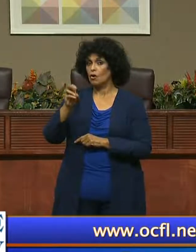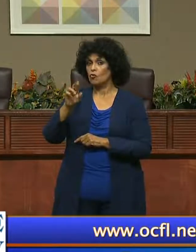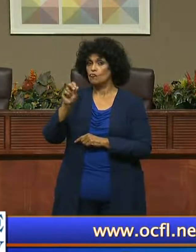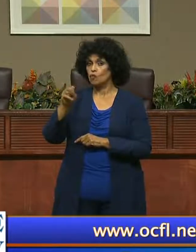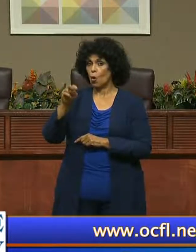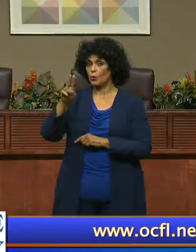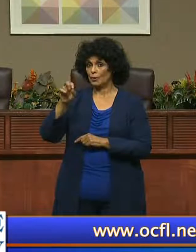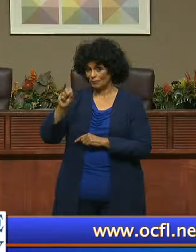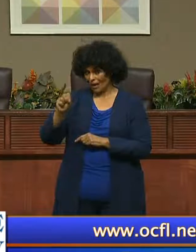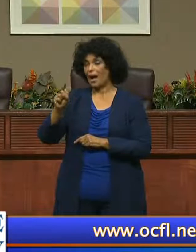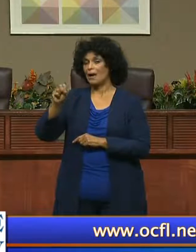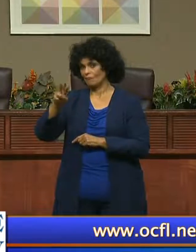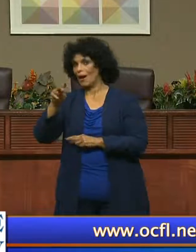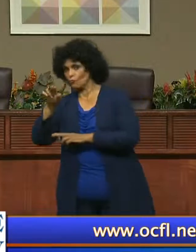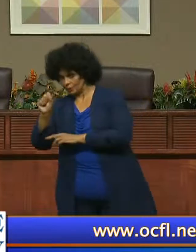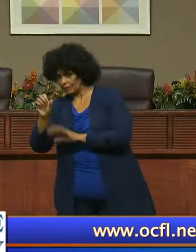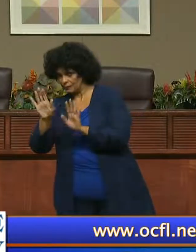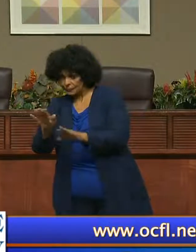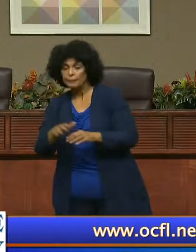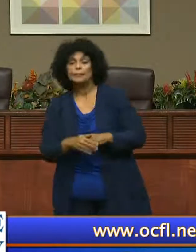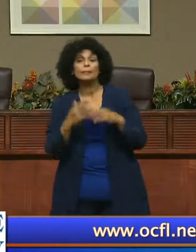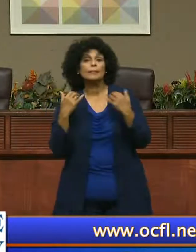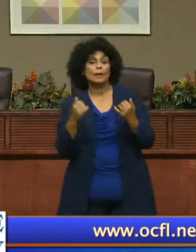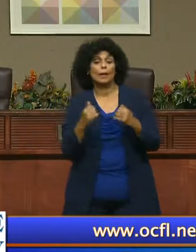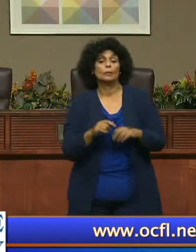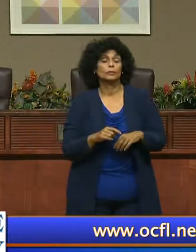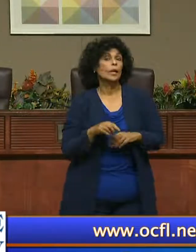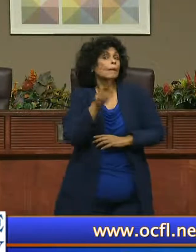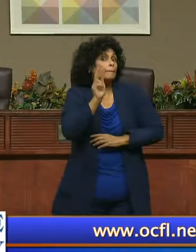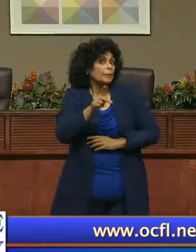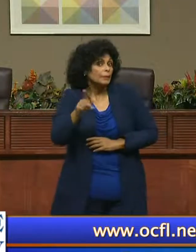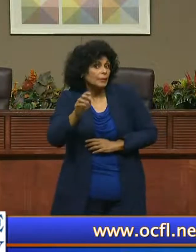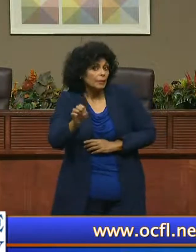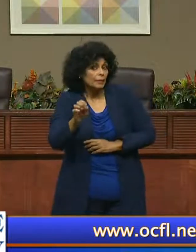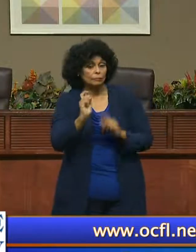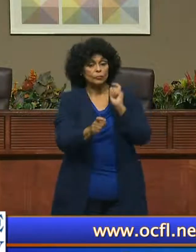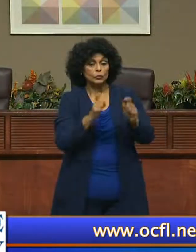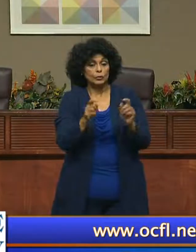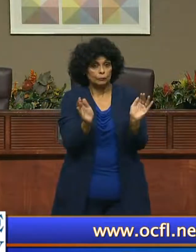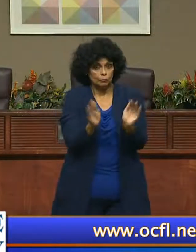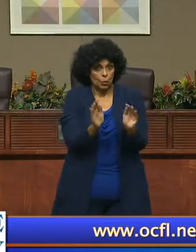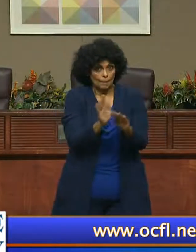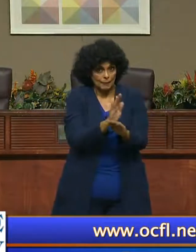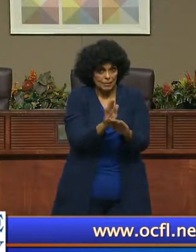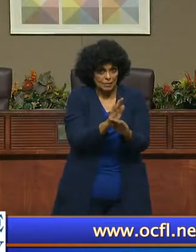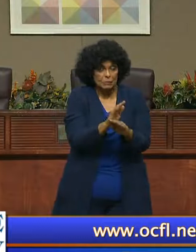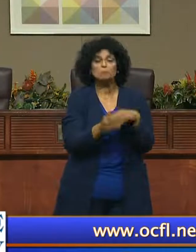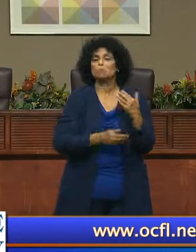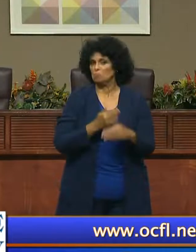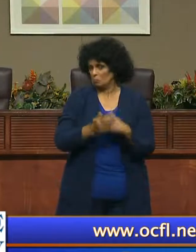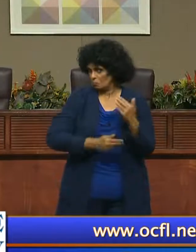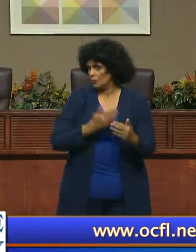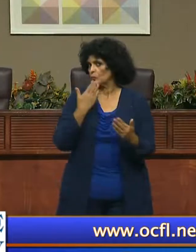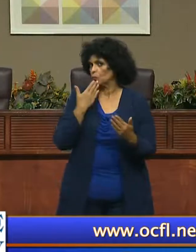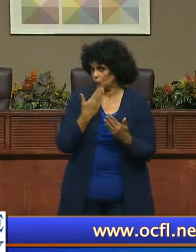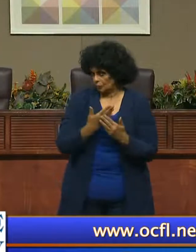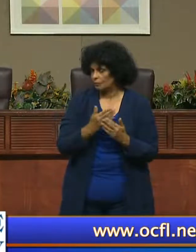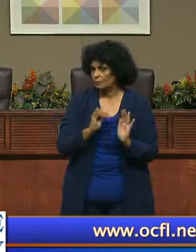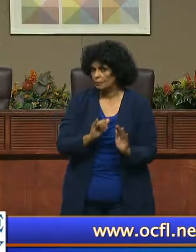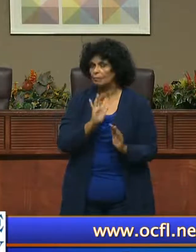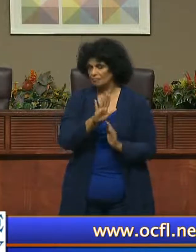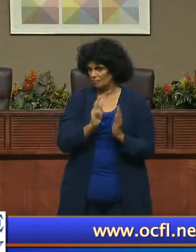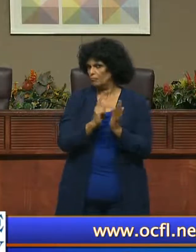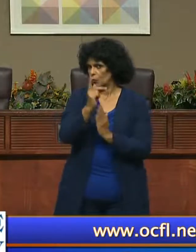Our personal protective equipment for small businesses is going well. The initiative began where